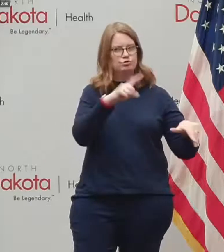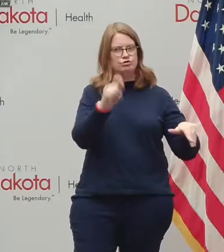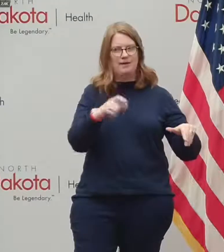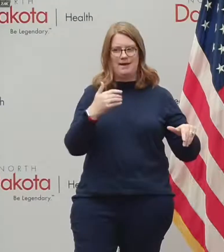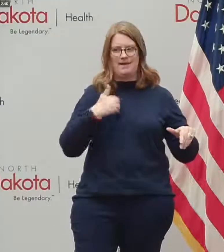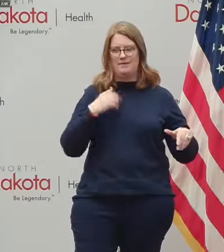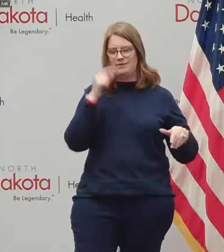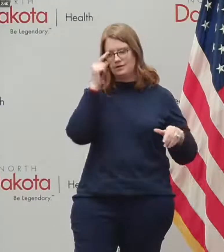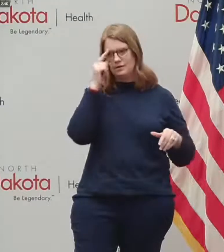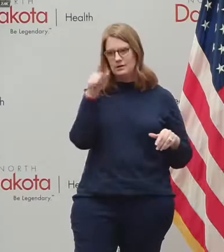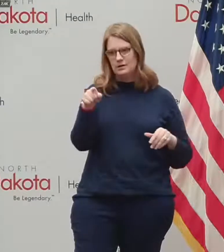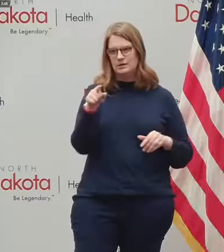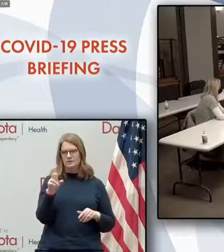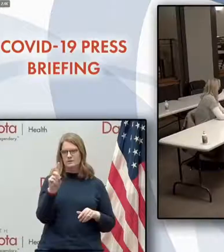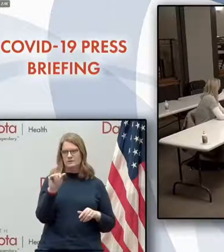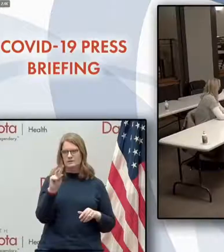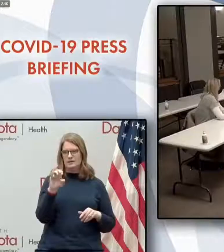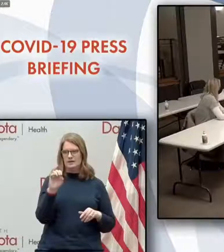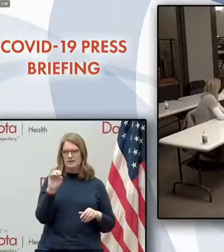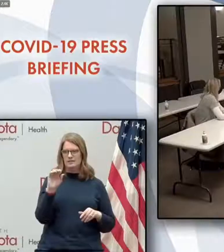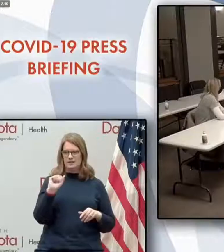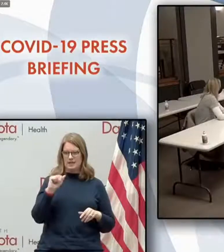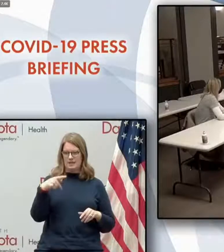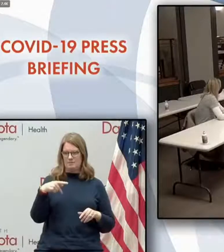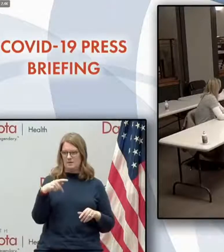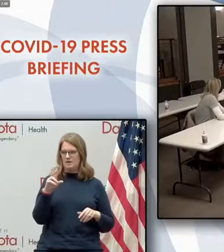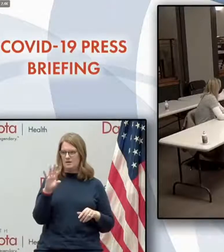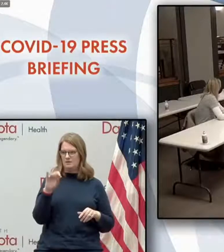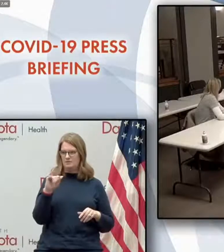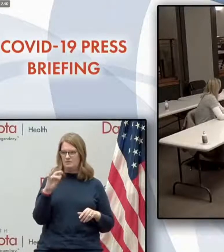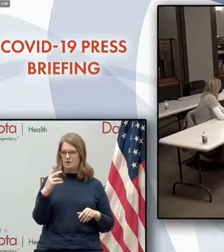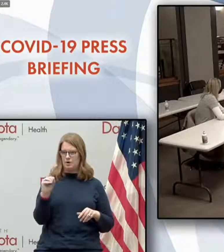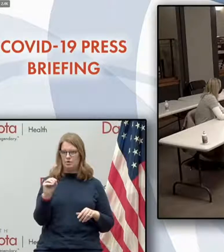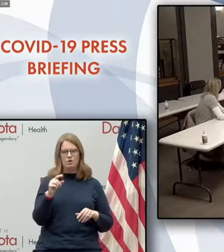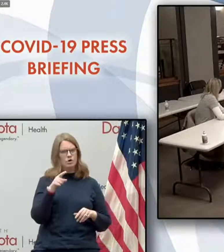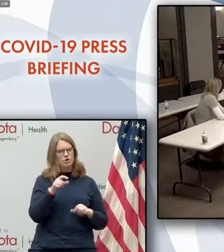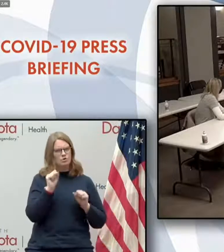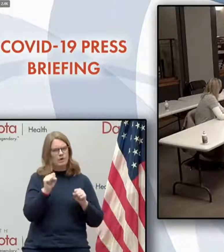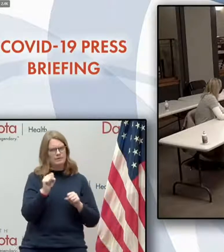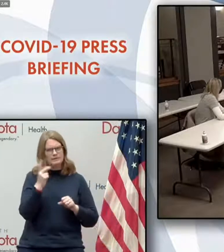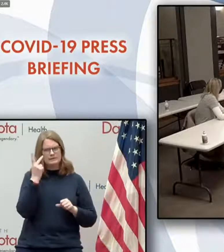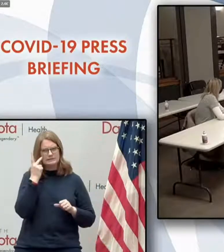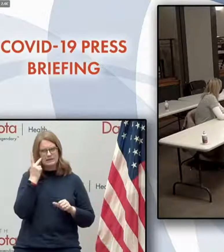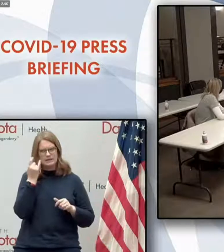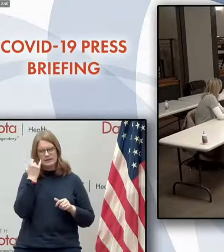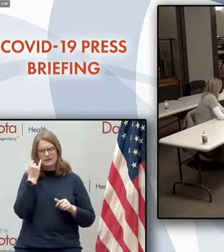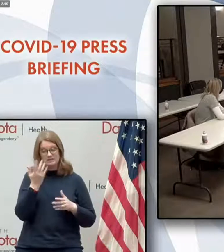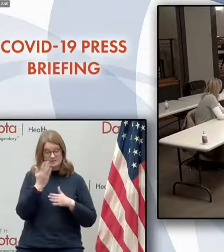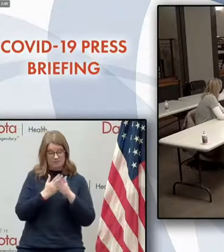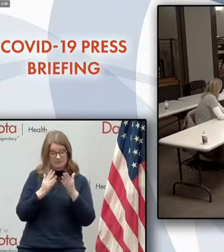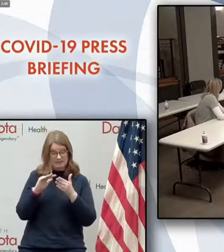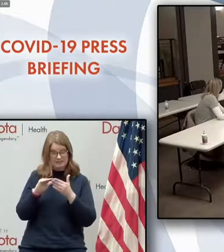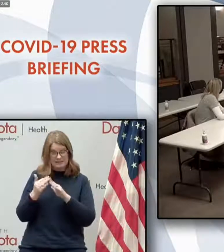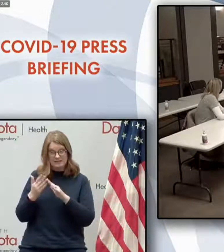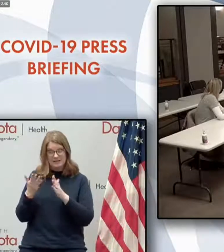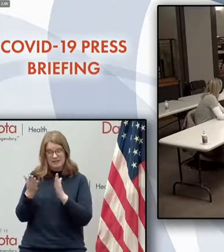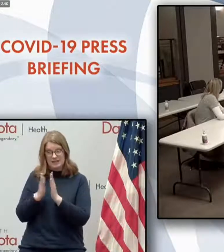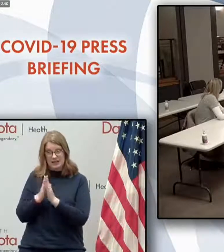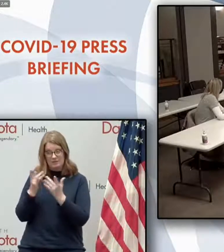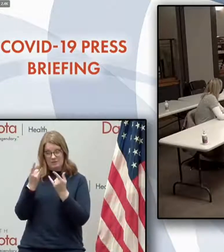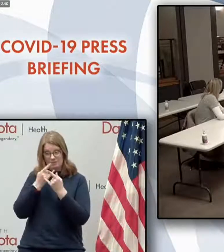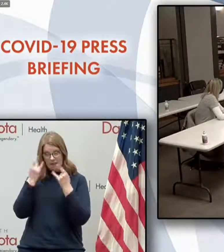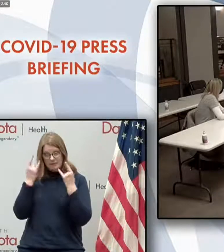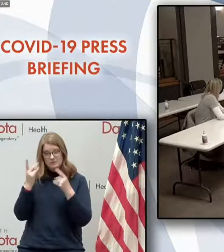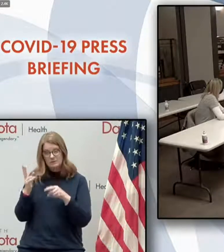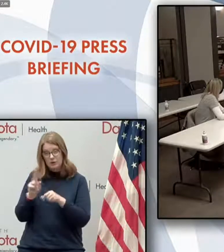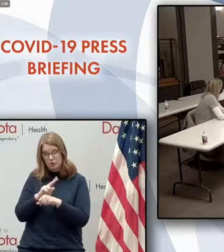order. Kolpak with the AP in Fargo. Are you able to tell yet whether some of these cities that have asked for masks to